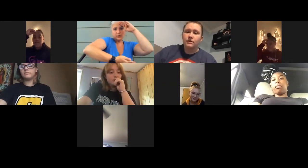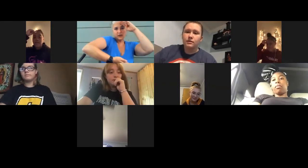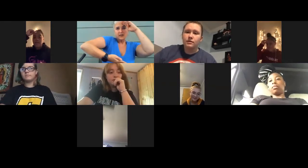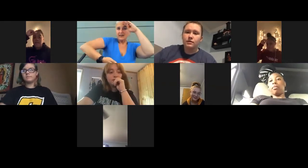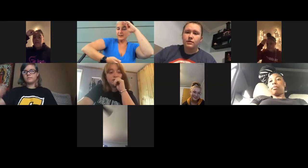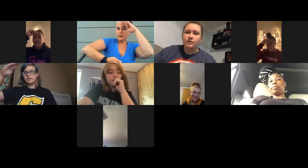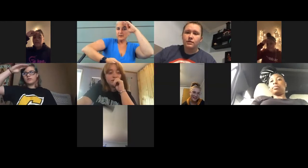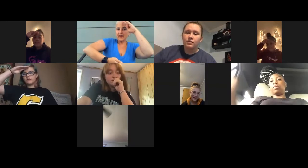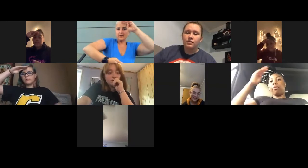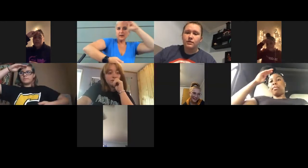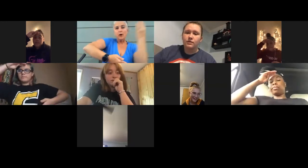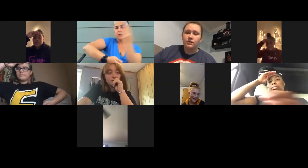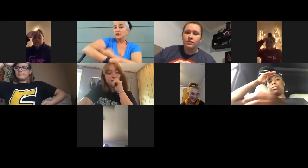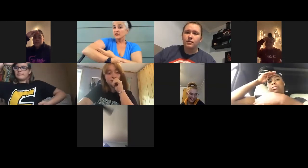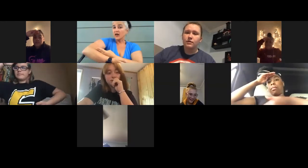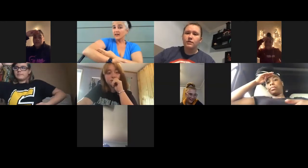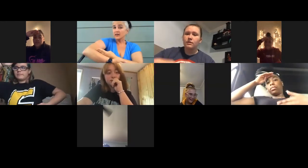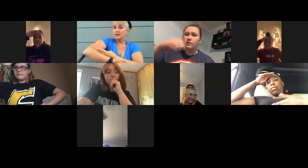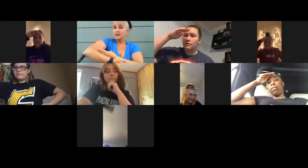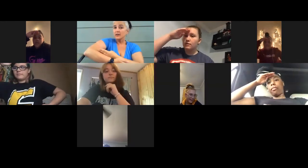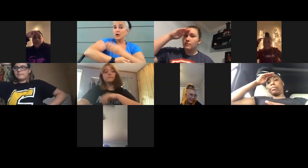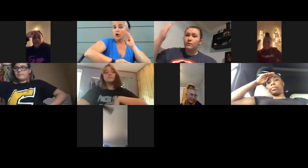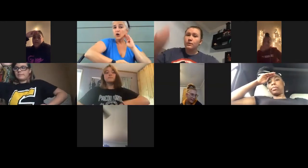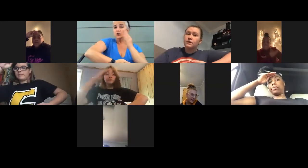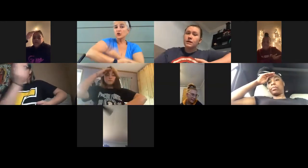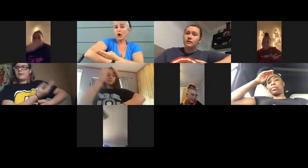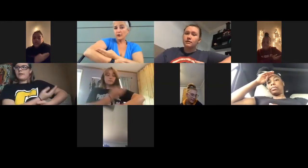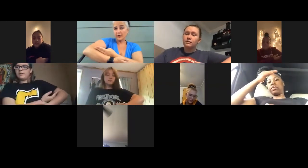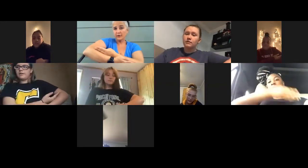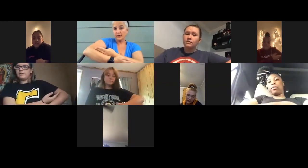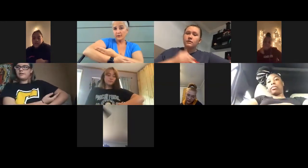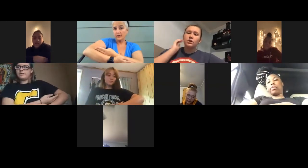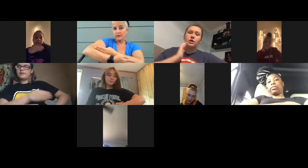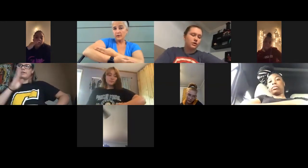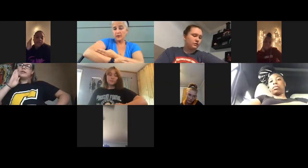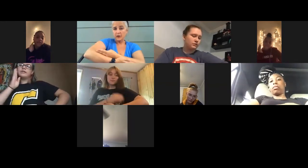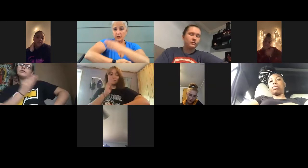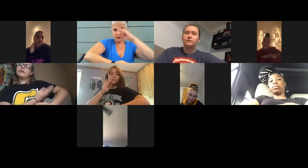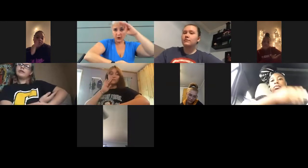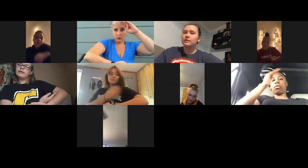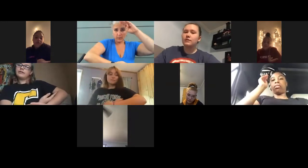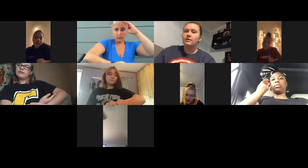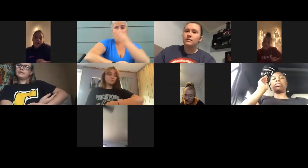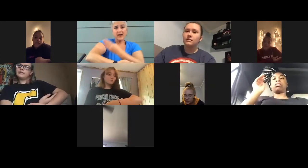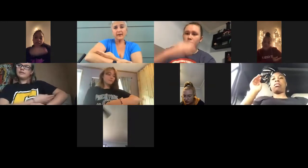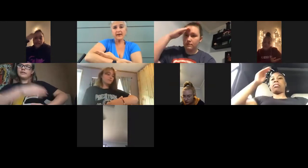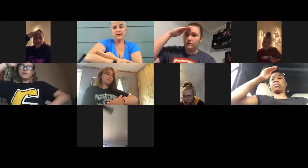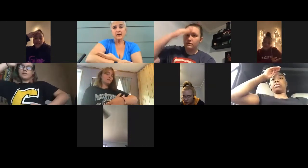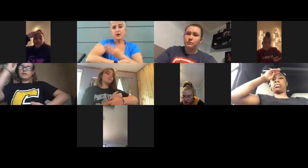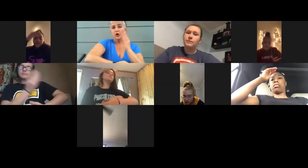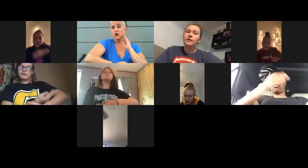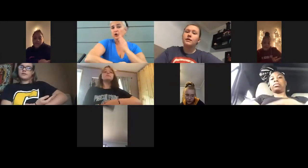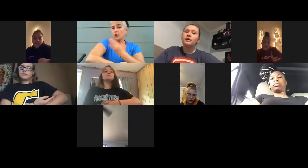little salute and go into baby. Son, daughter. So boy